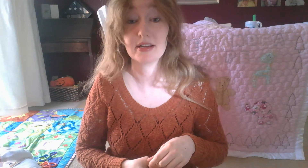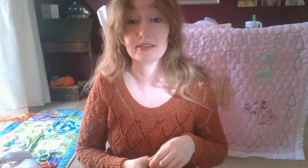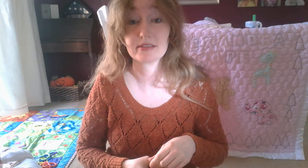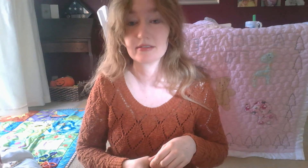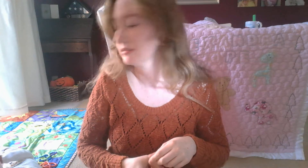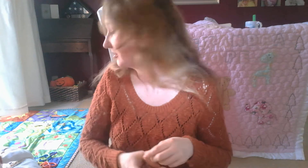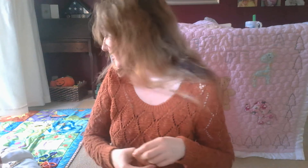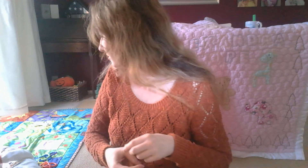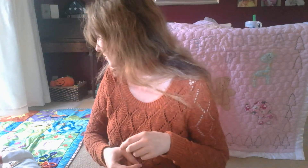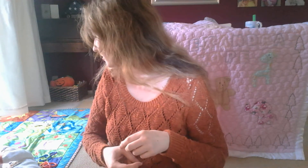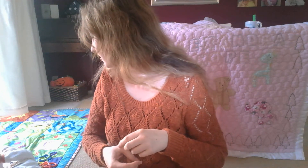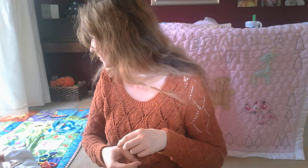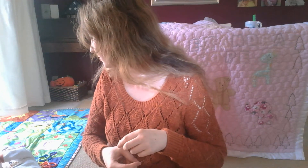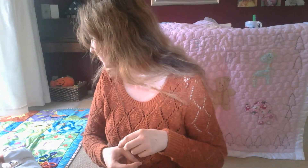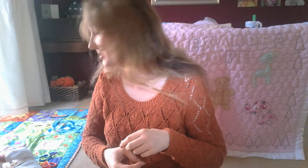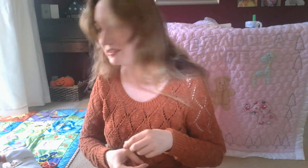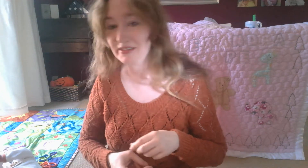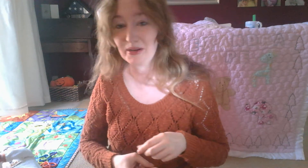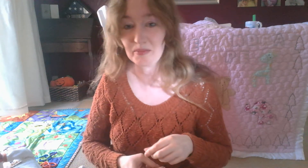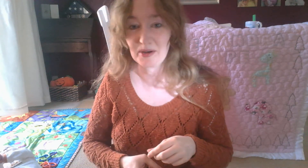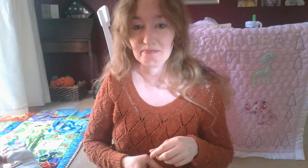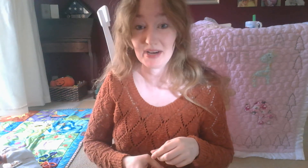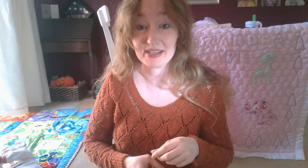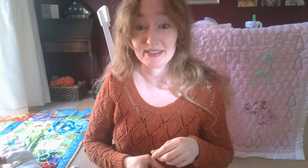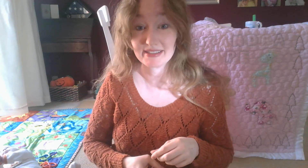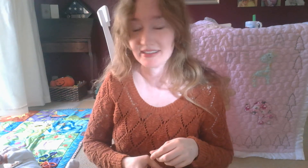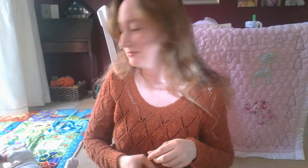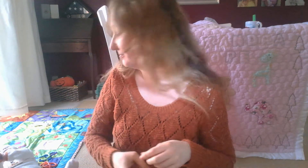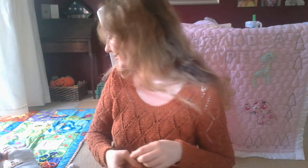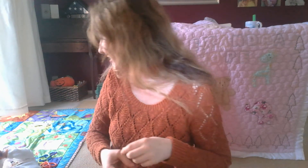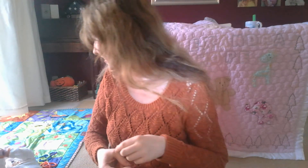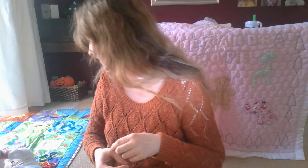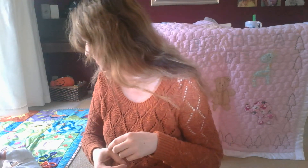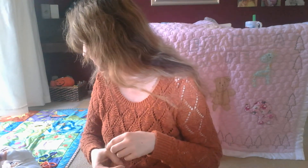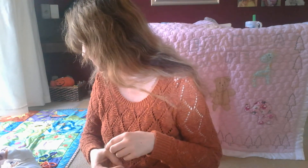Pies. We should talk about pies.